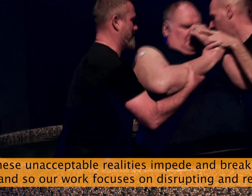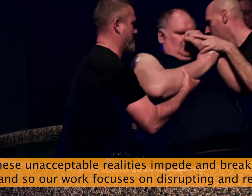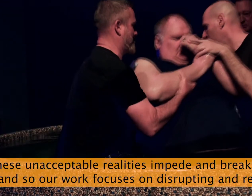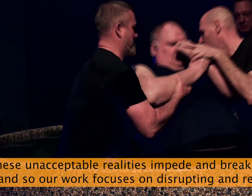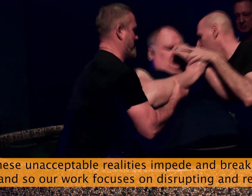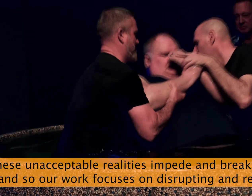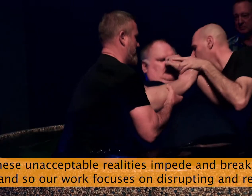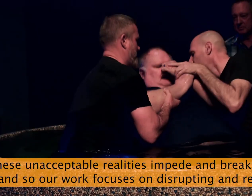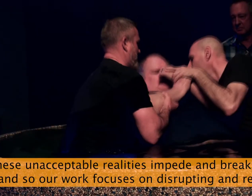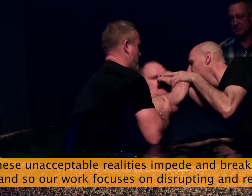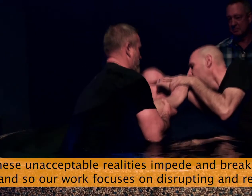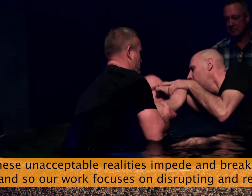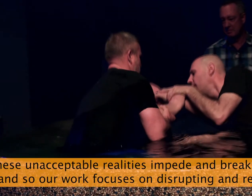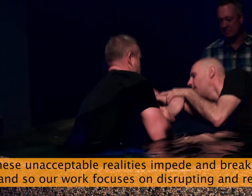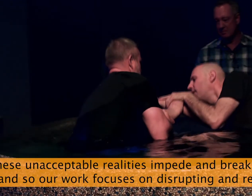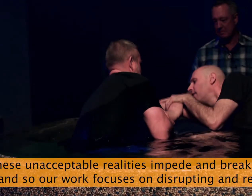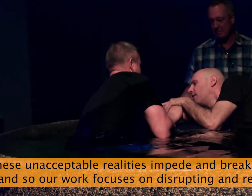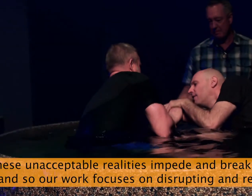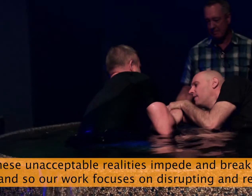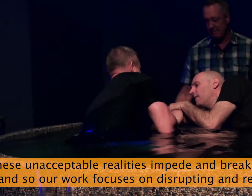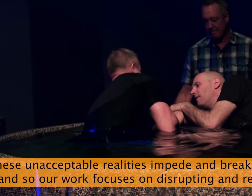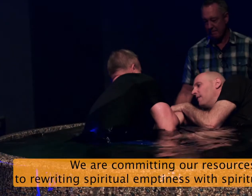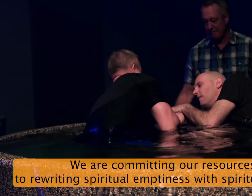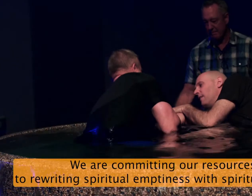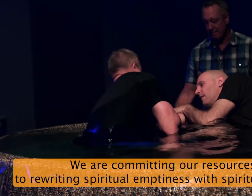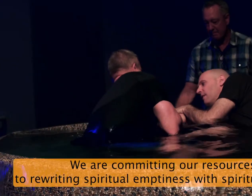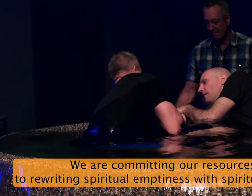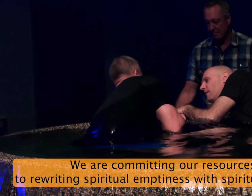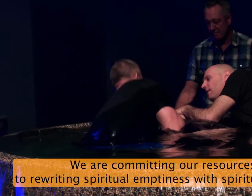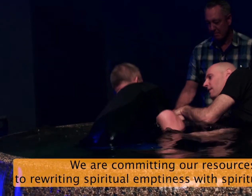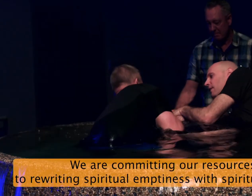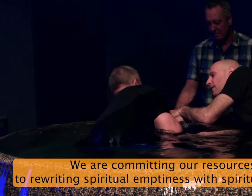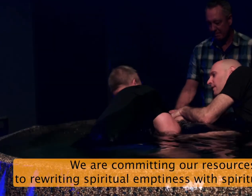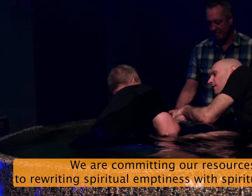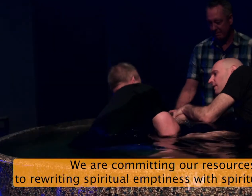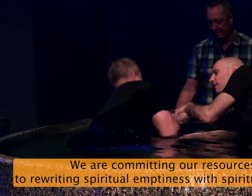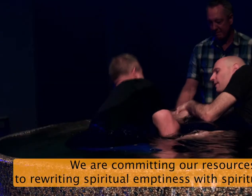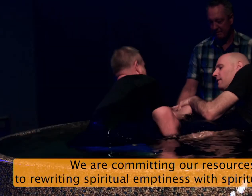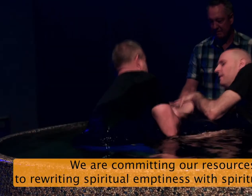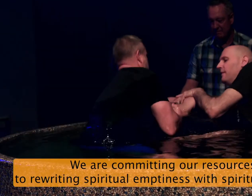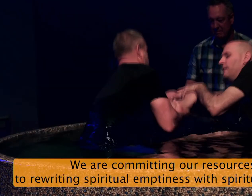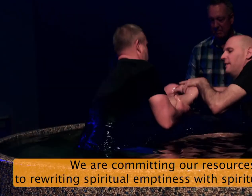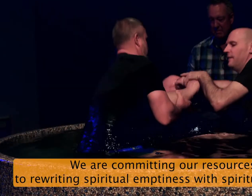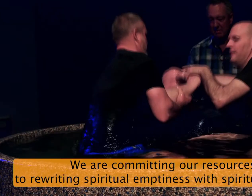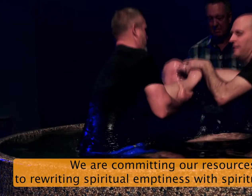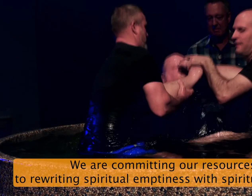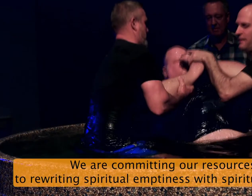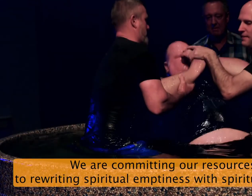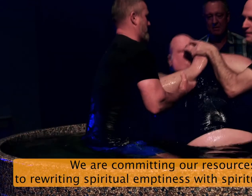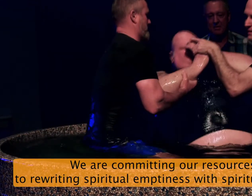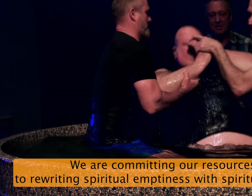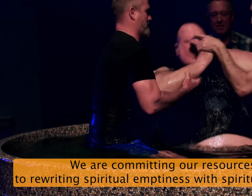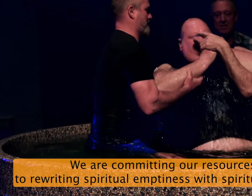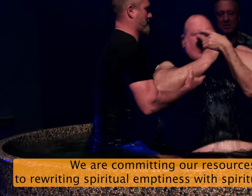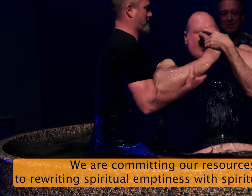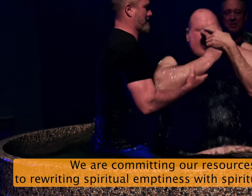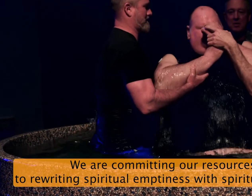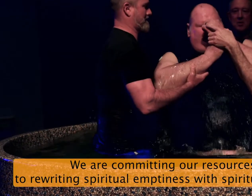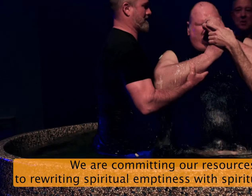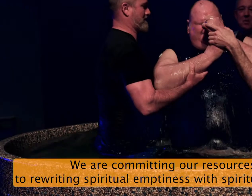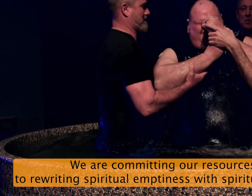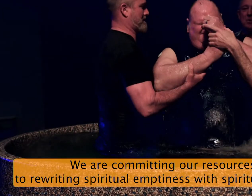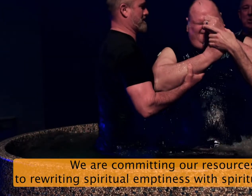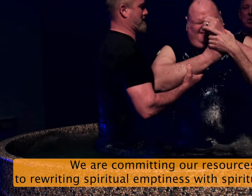work focuses on disrupting and rewriting them. We're committing our resources to rewriting spiritual emptiness